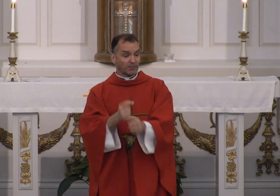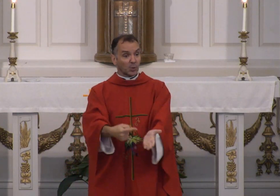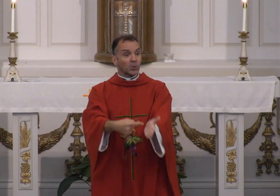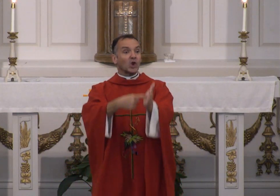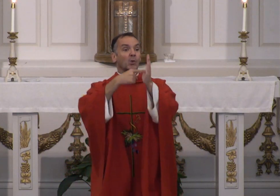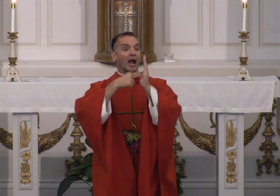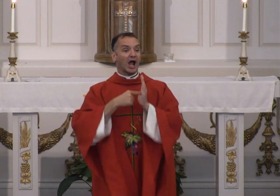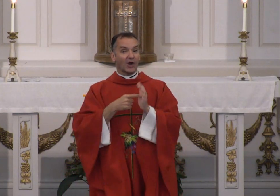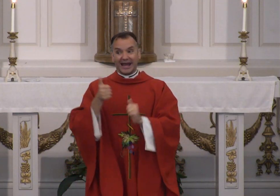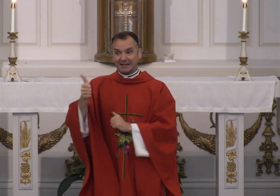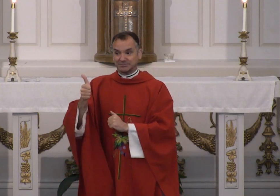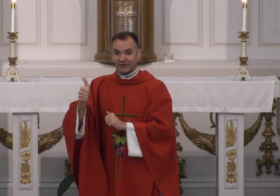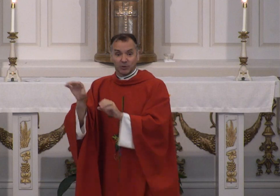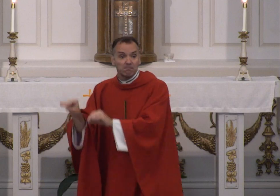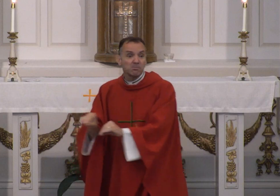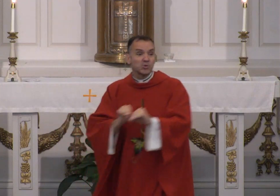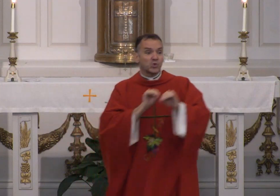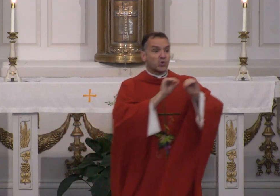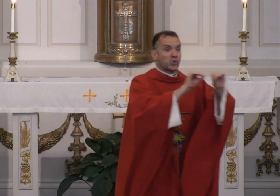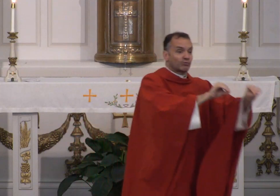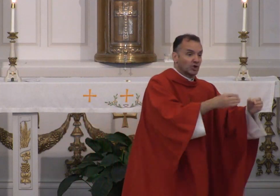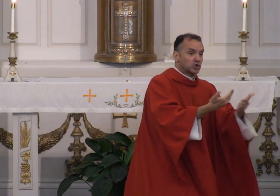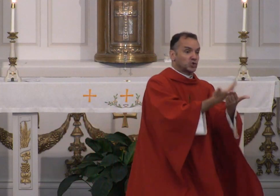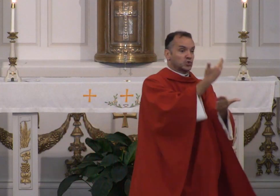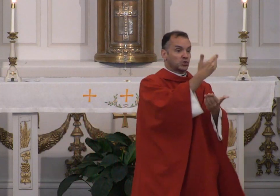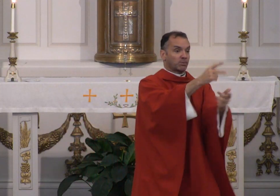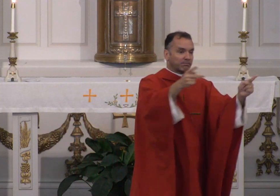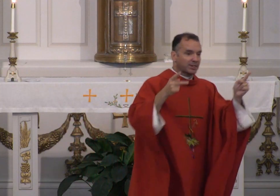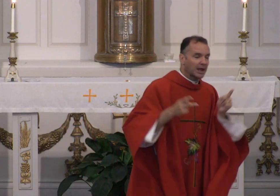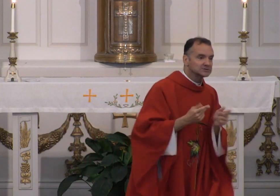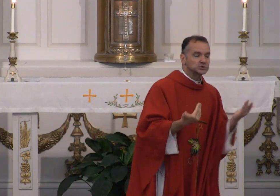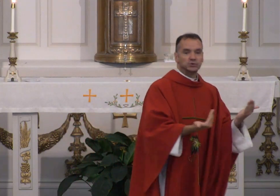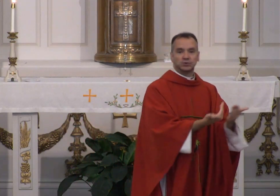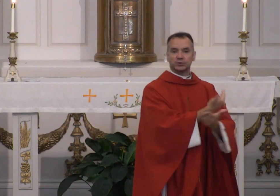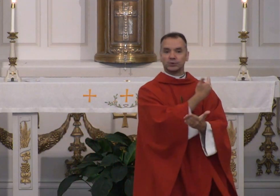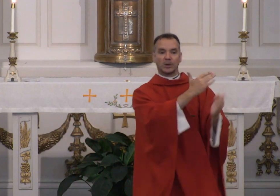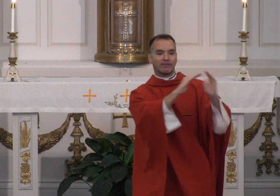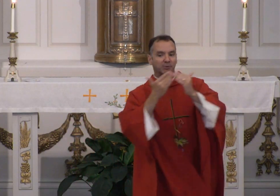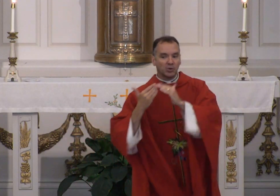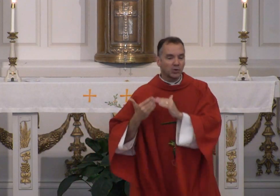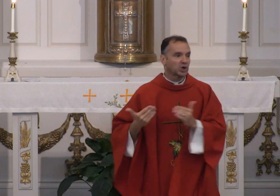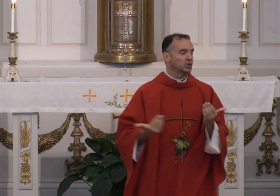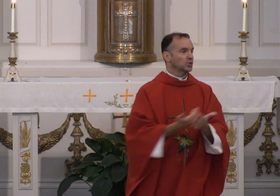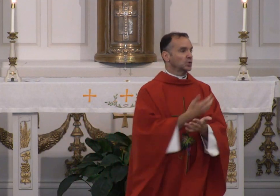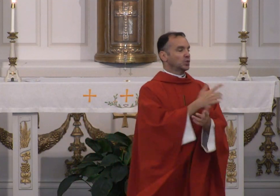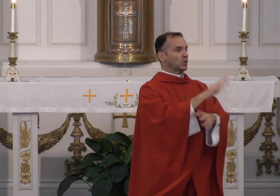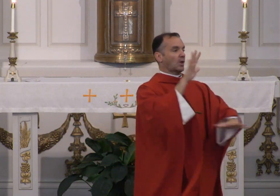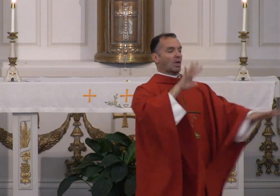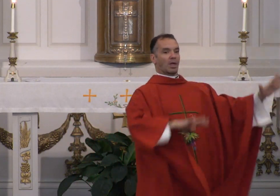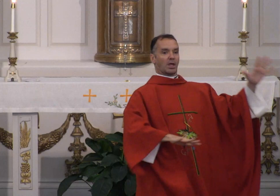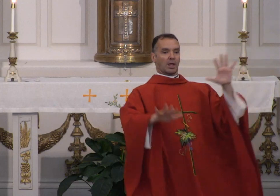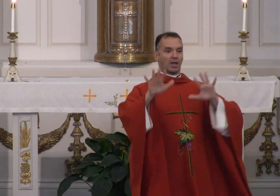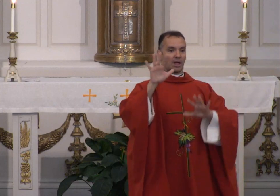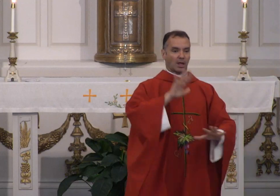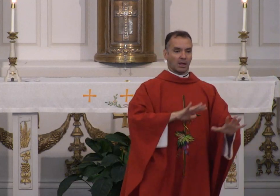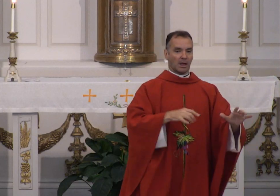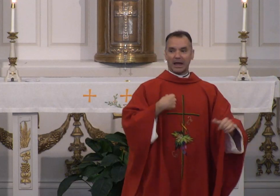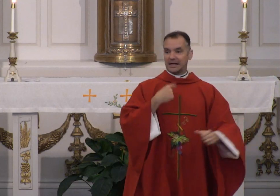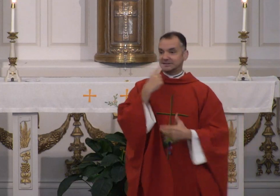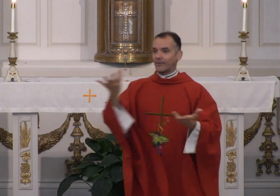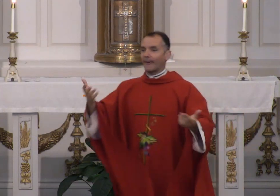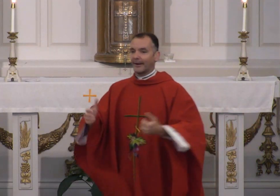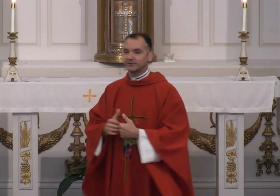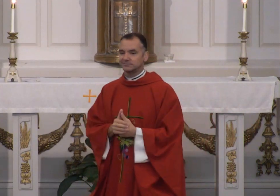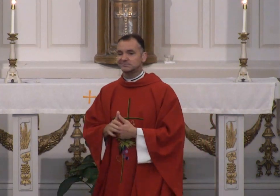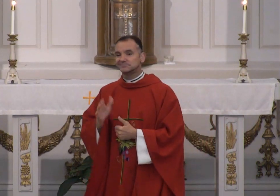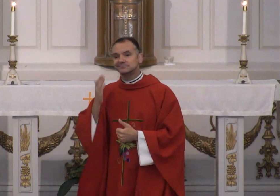I remember when I was a kid, my parents told me that we would be moving to a new house because my dad had got